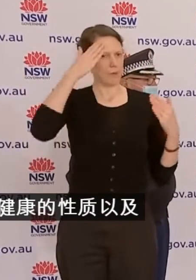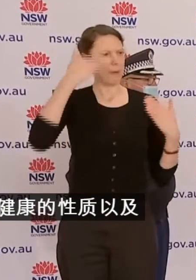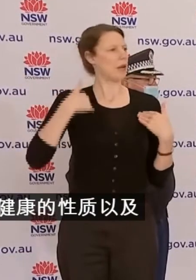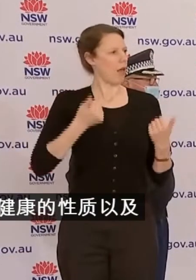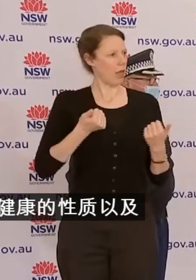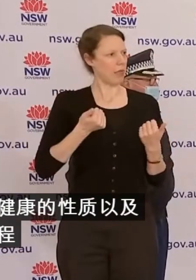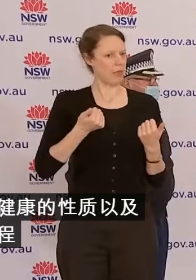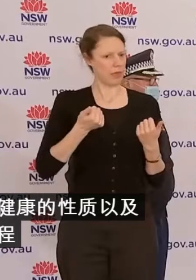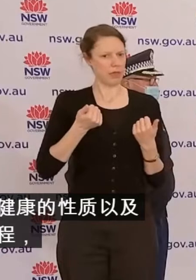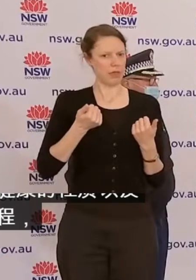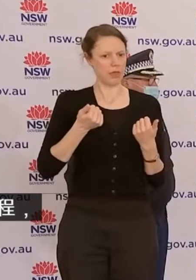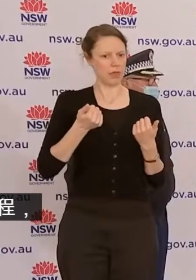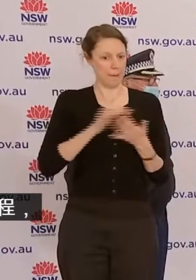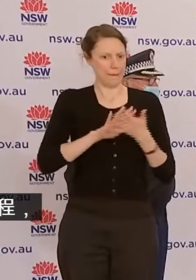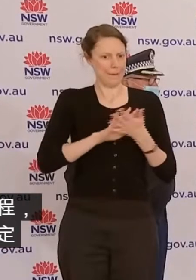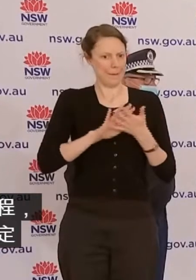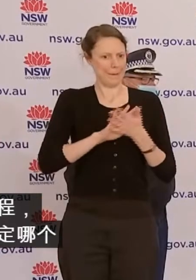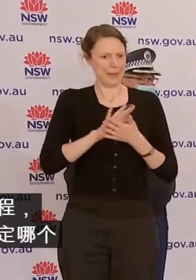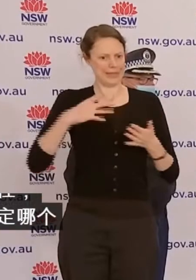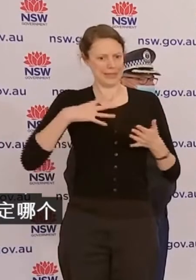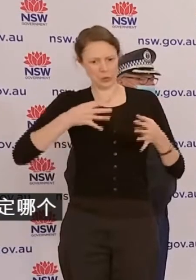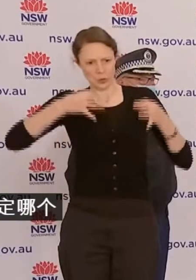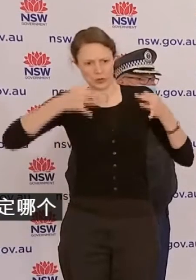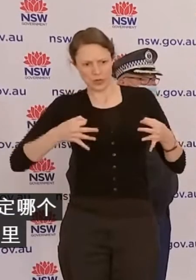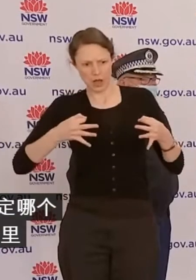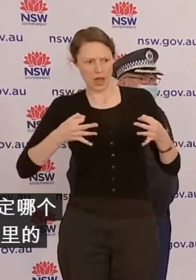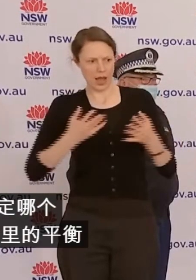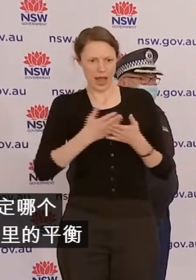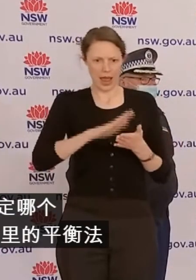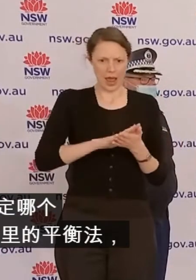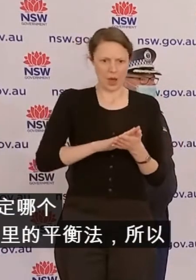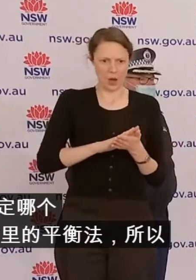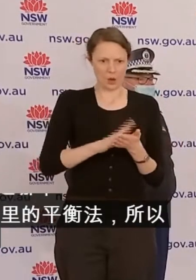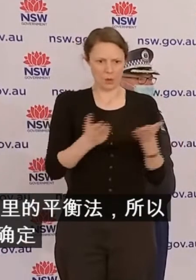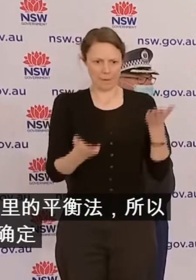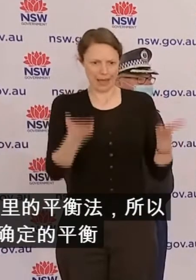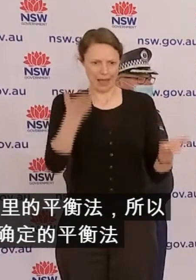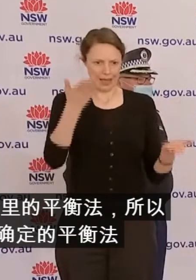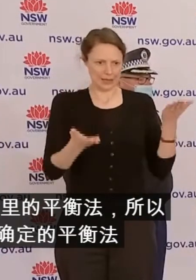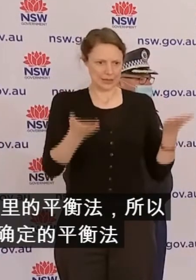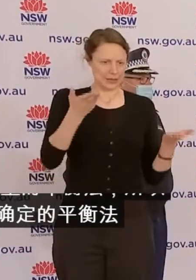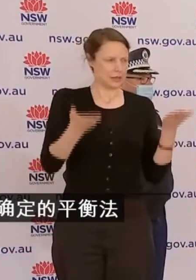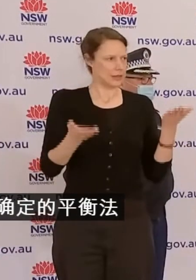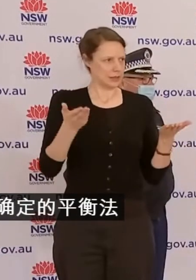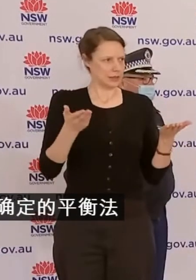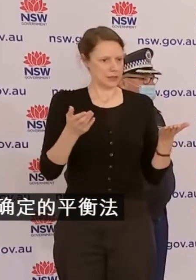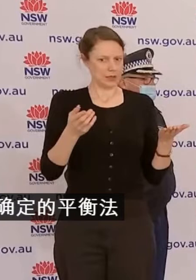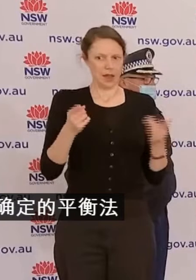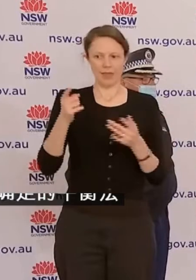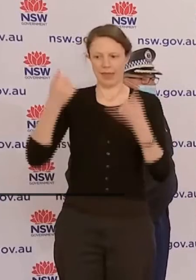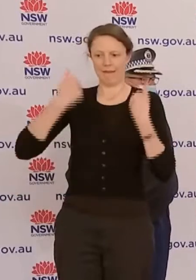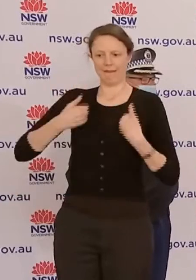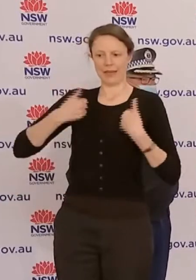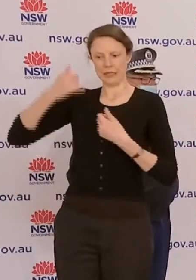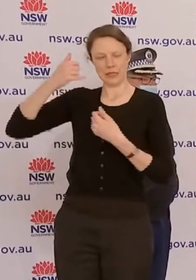disordered thought processes was such that there had to be a decision as to which was the balancing act here. So the balancing act the infectious diseases specialist determined